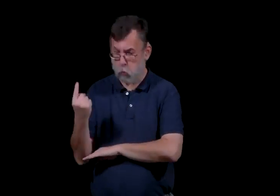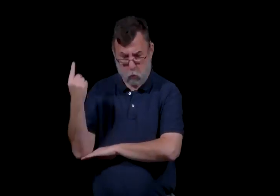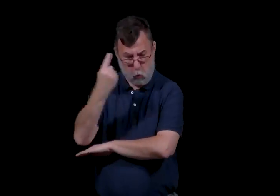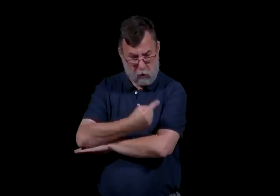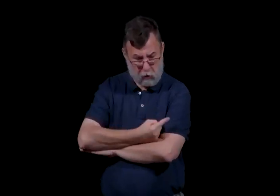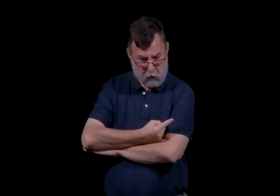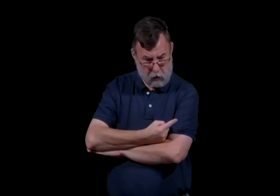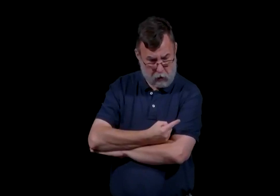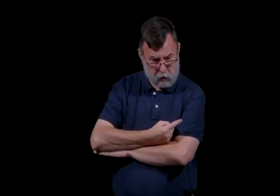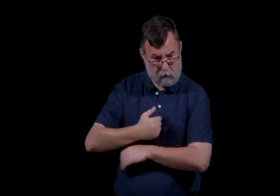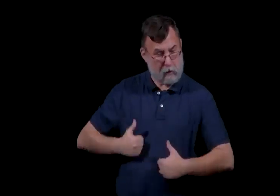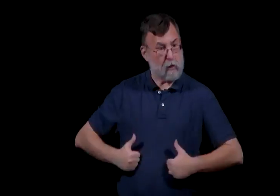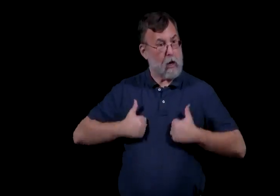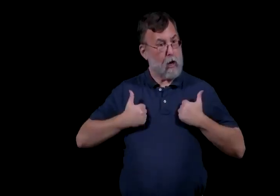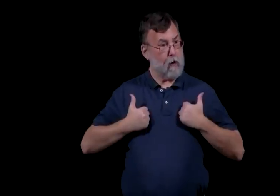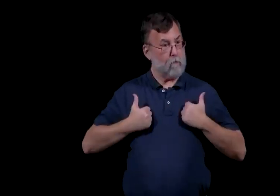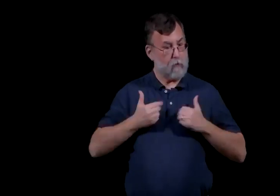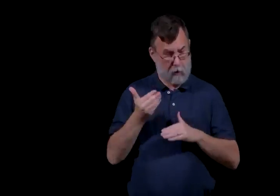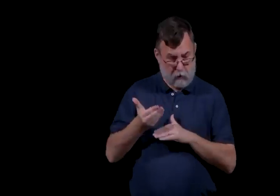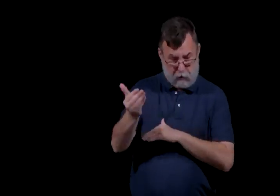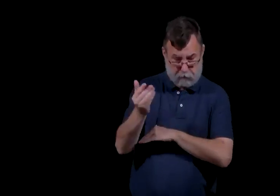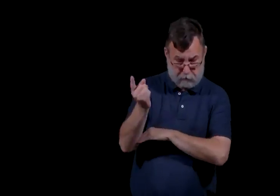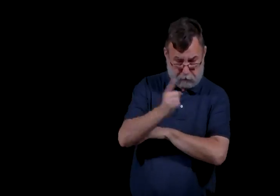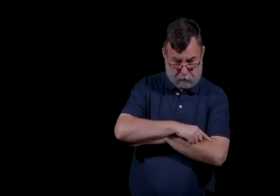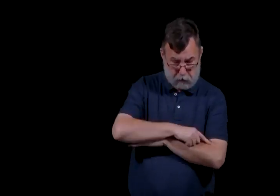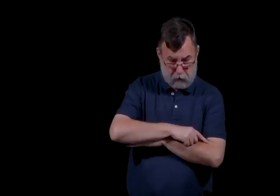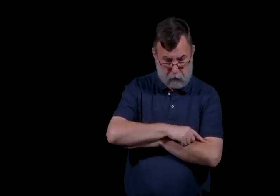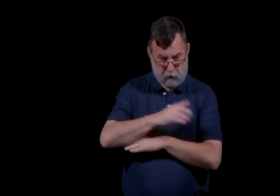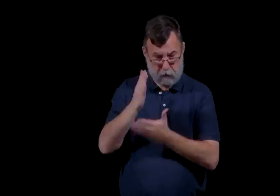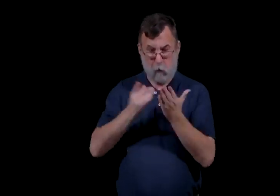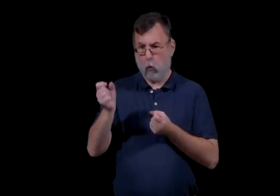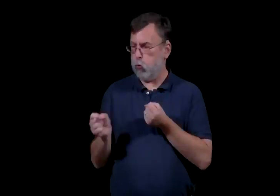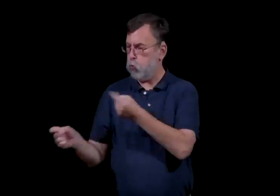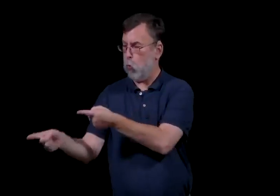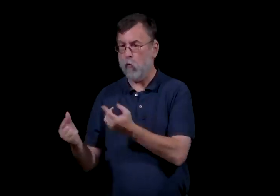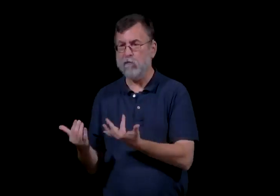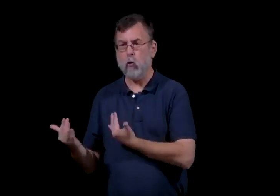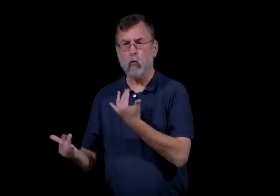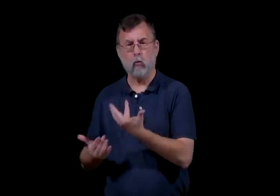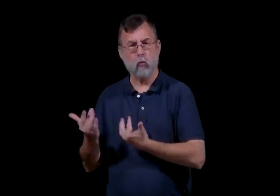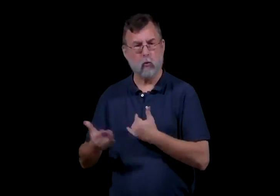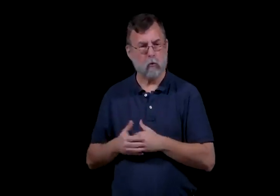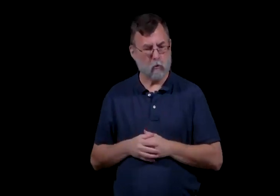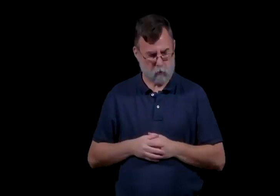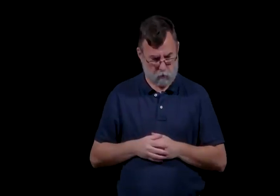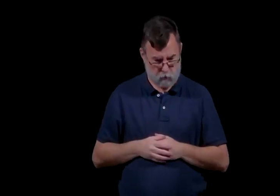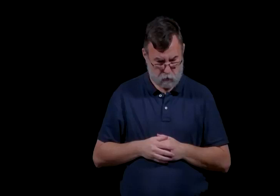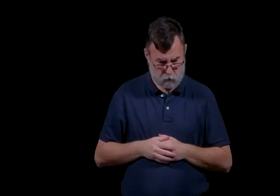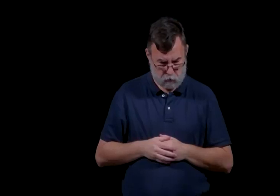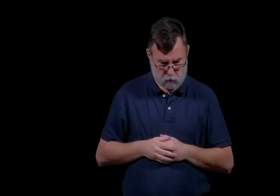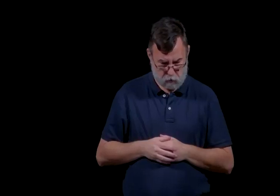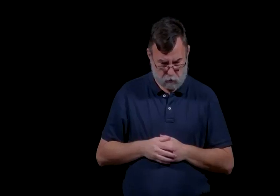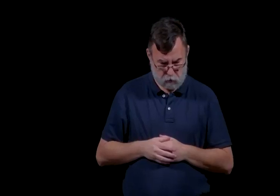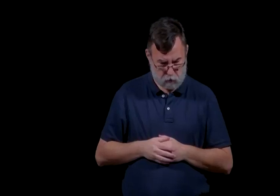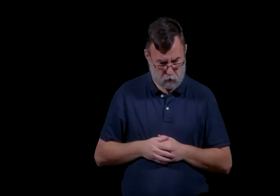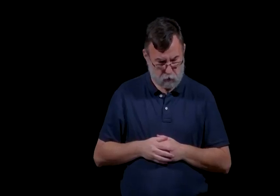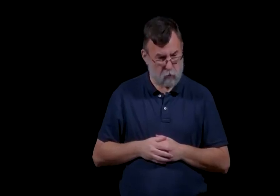It's just grass. One day it's alive, and the next day someone throws it into a